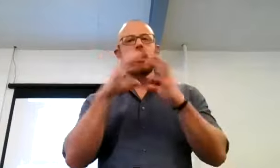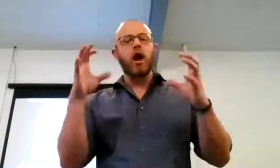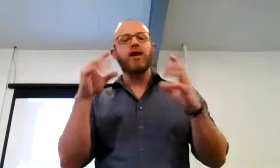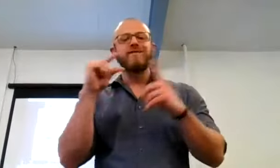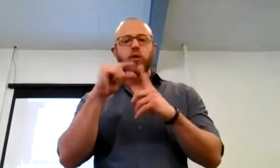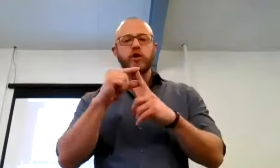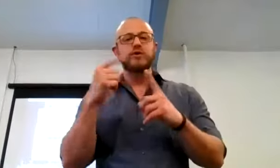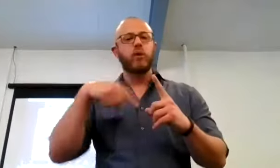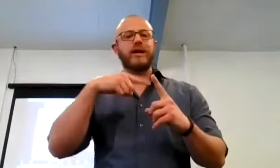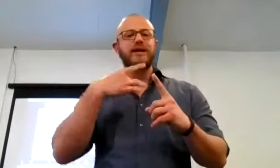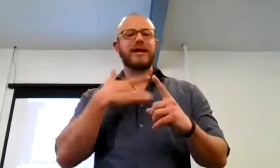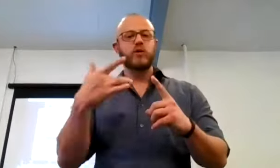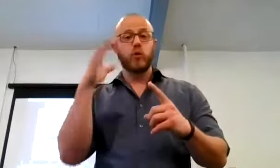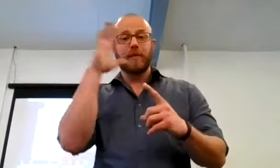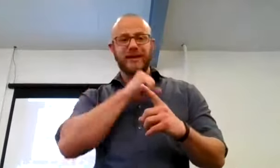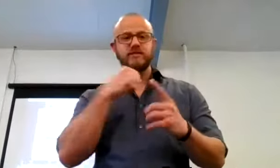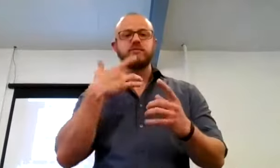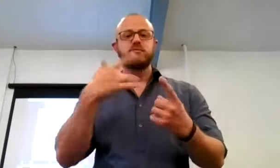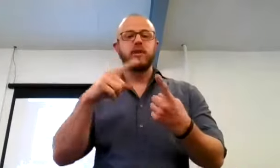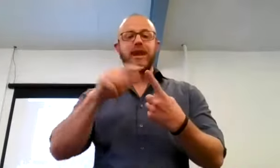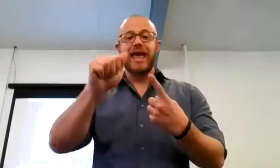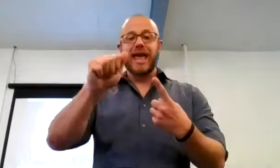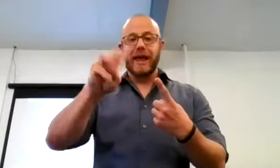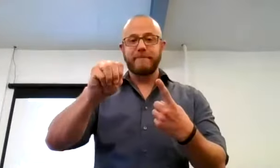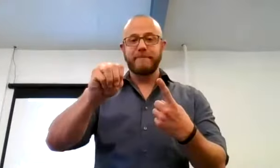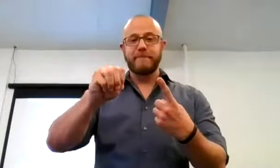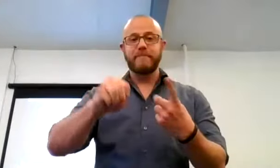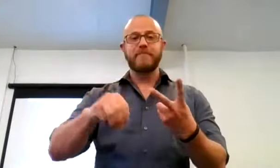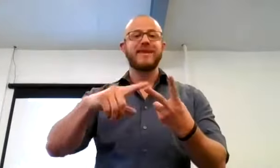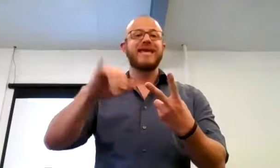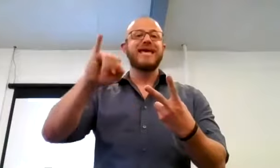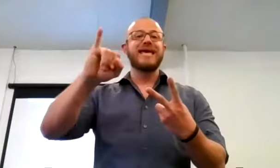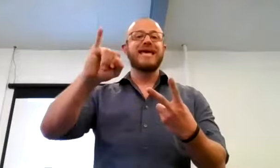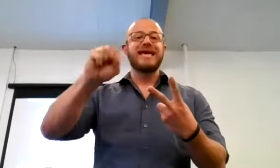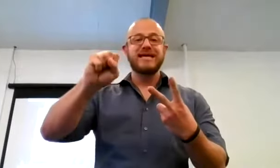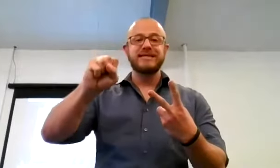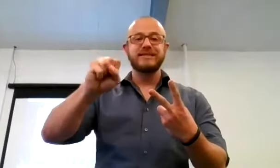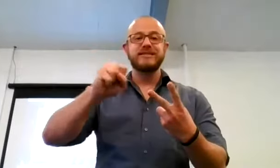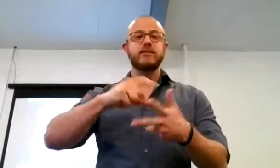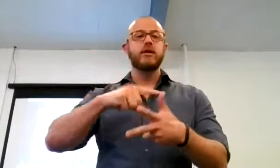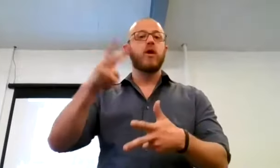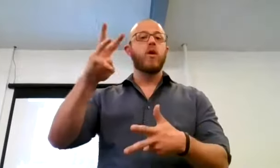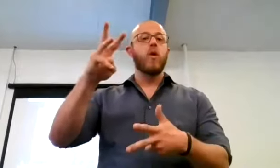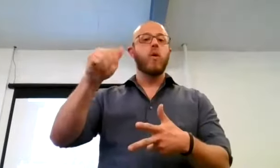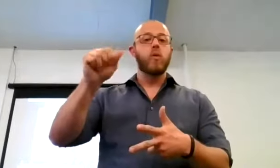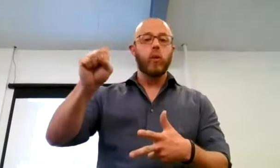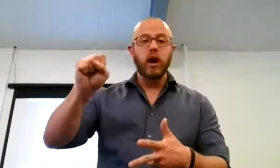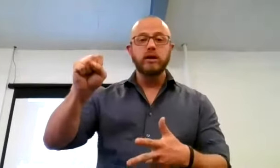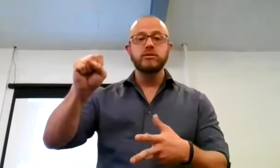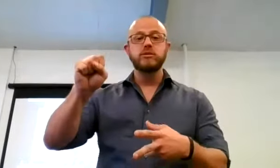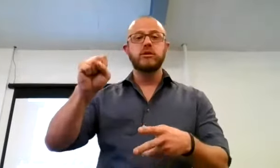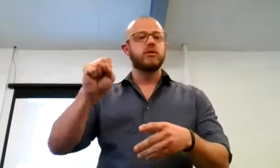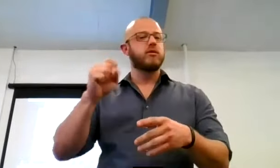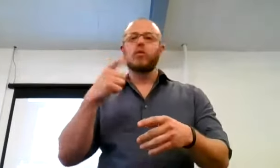So with the words, we tend to, if we may use, we don't use our am, is,